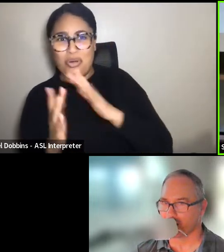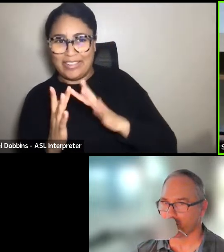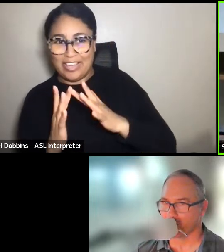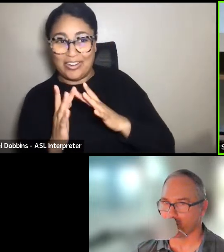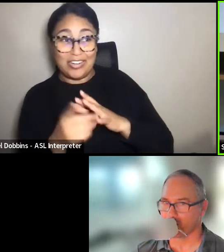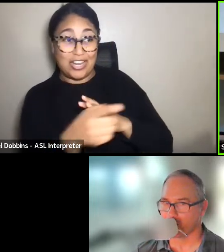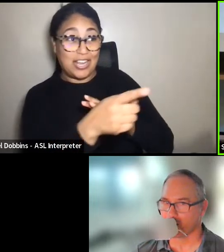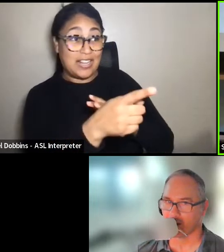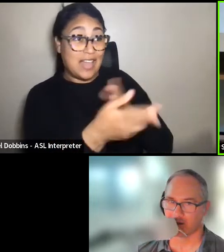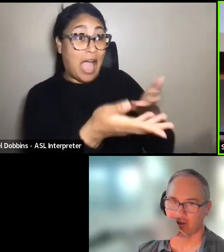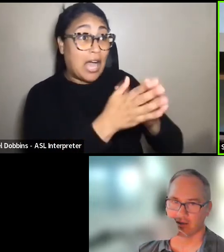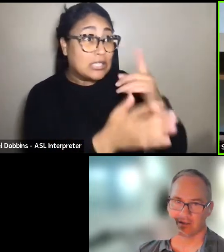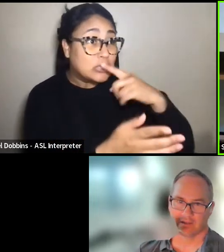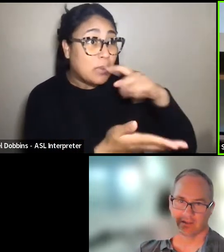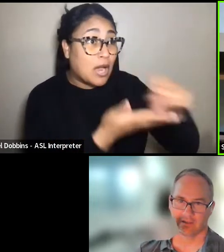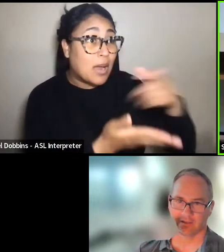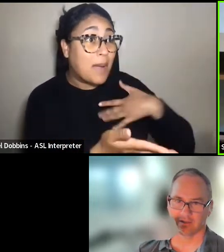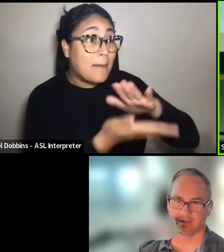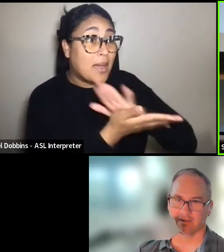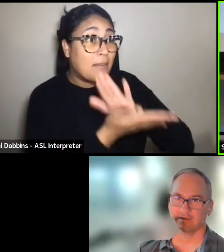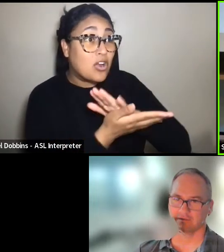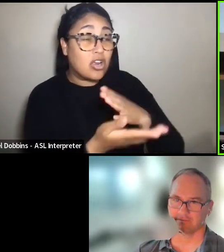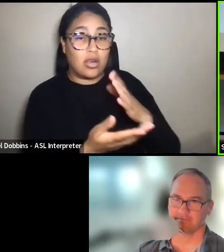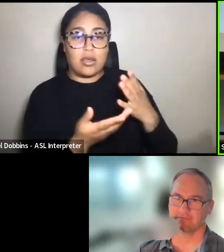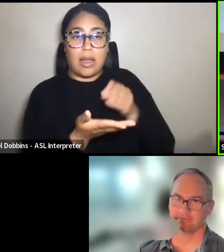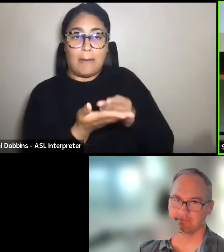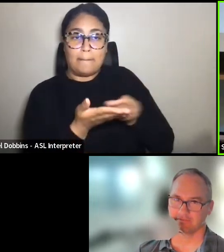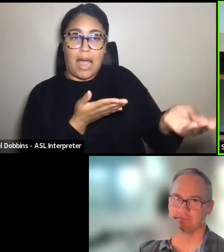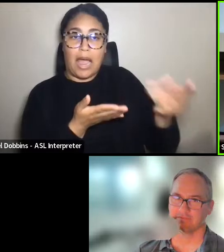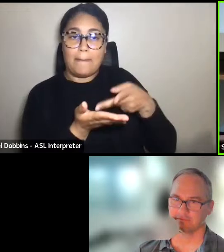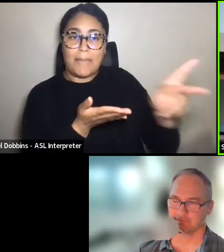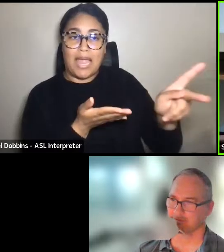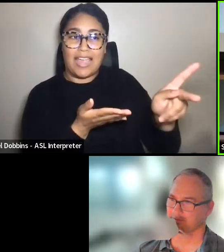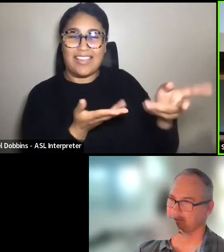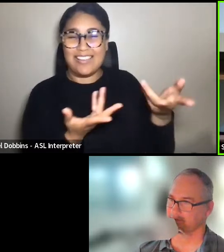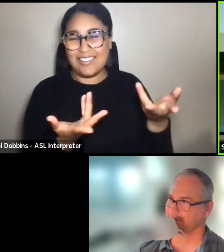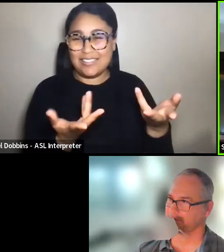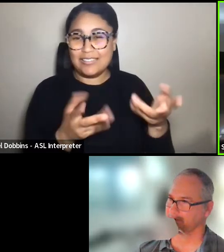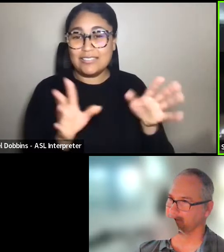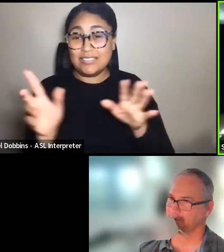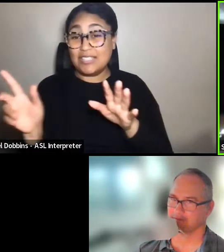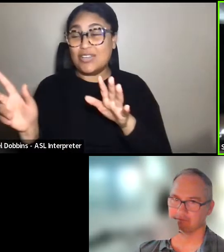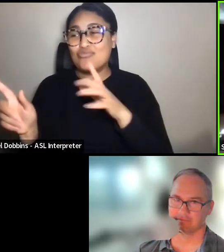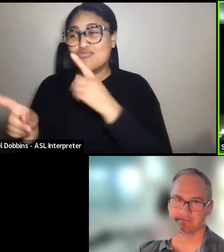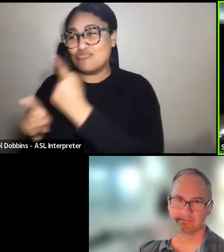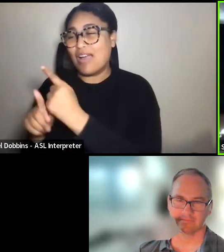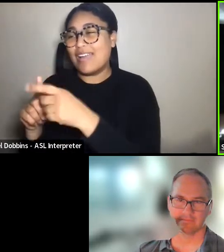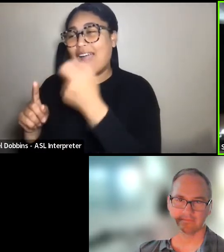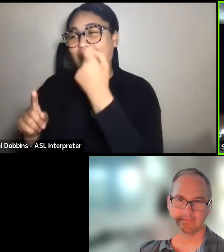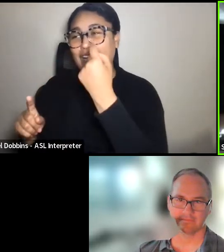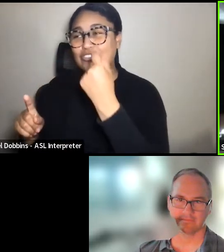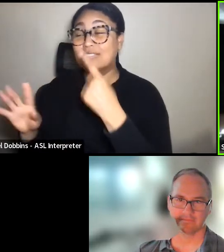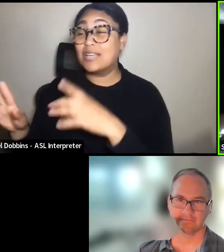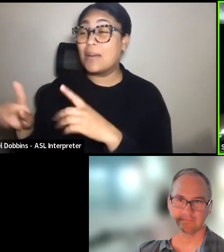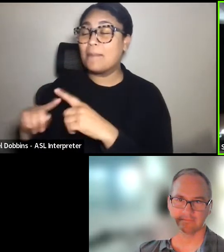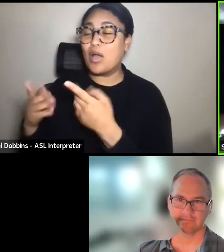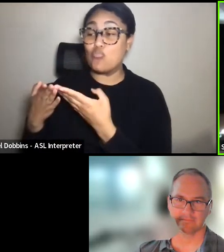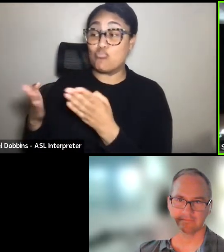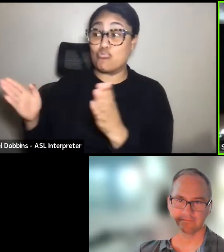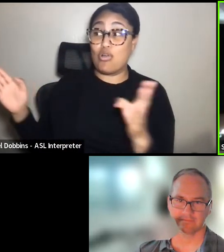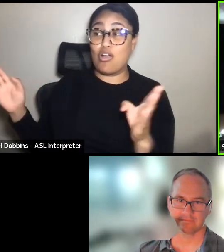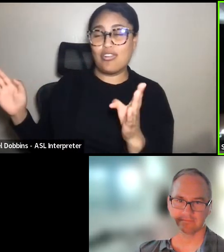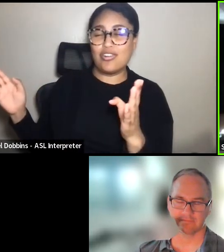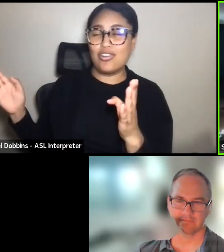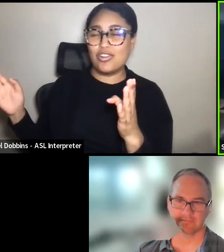Sure. So yeah, so we have there has been people that do that. we have a So particular partner. I want to just defer to you in terms of like broader things people are doing to try